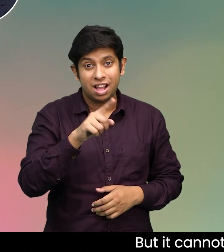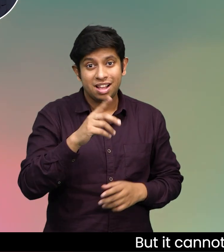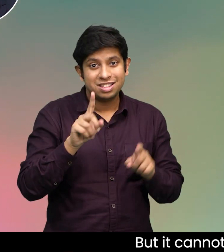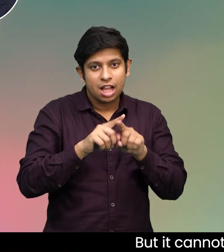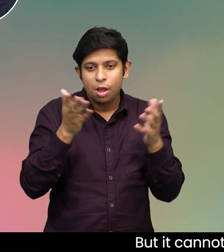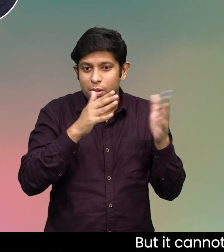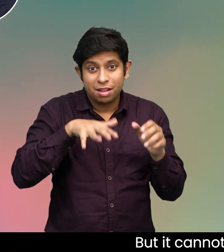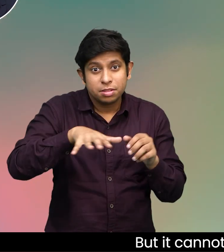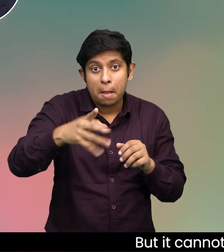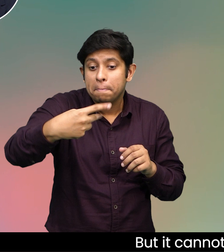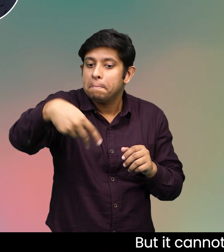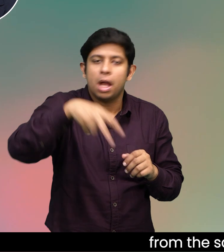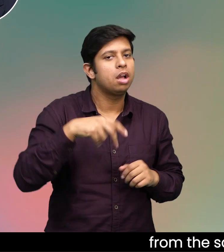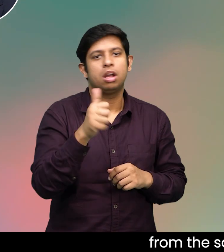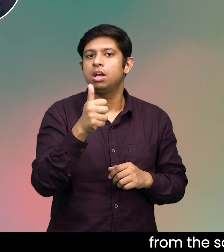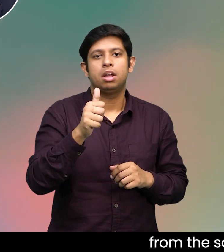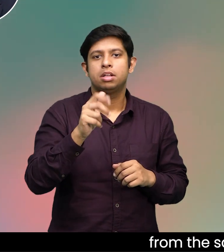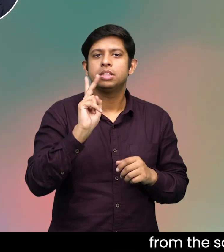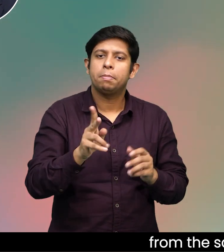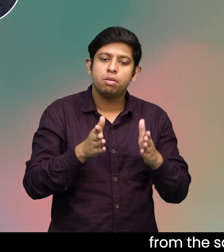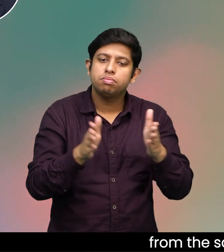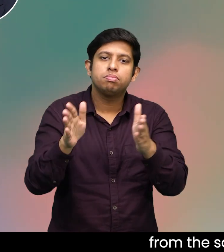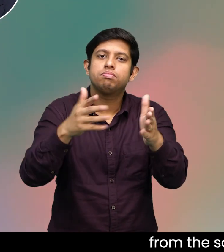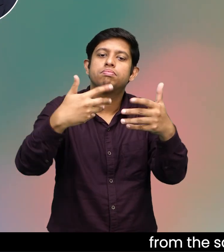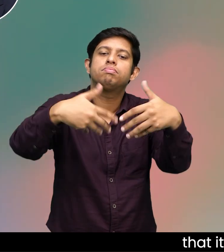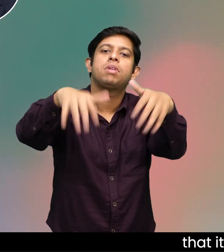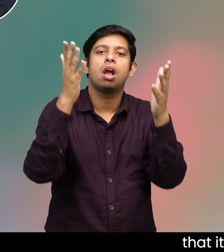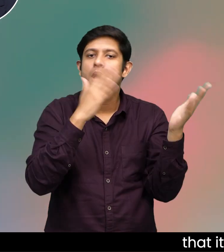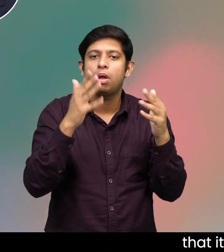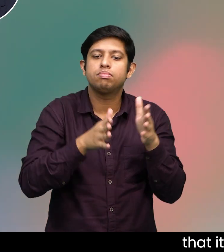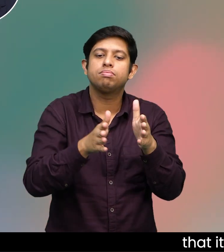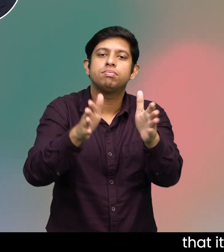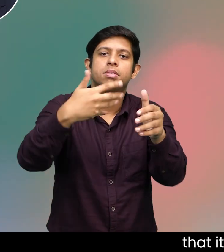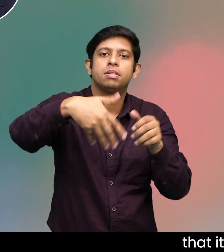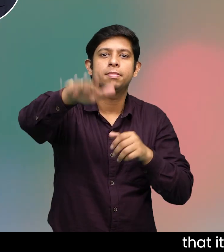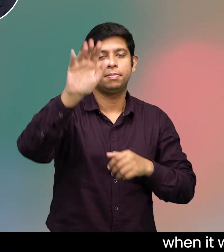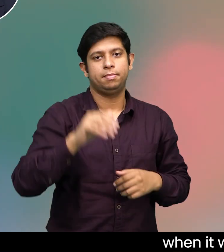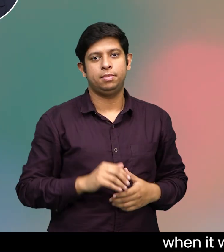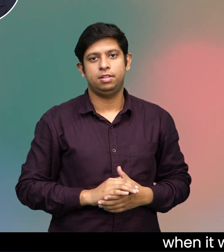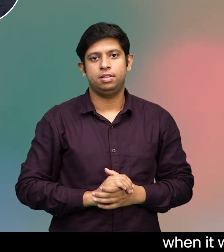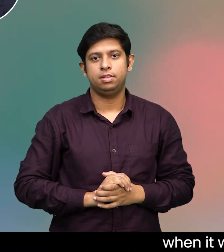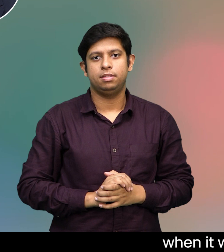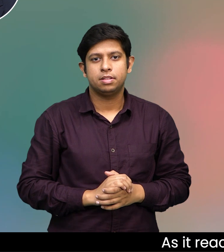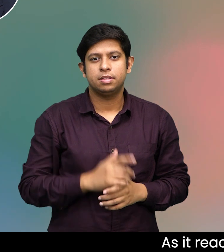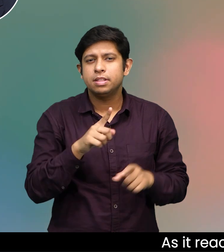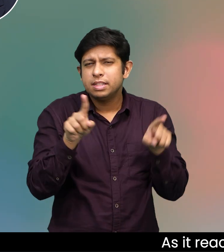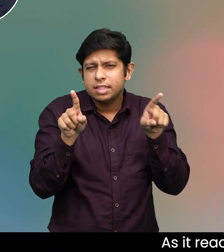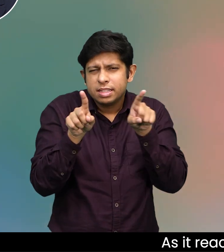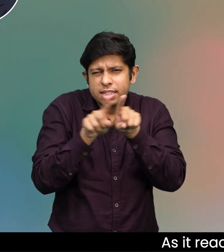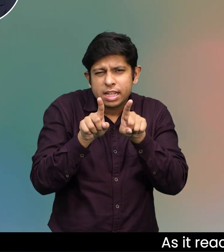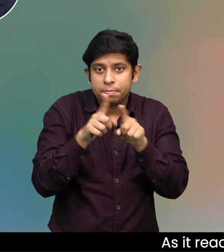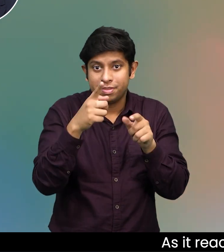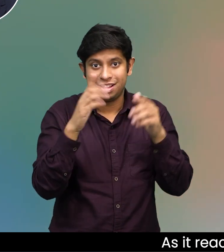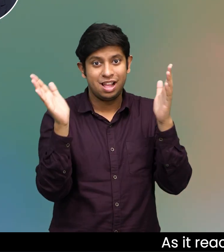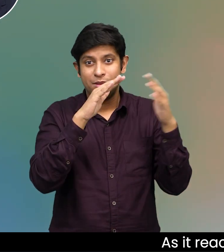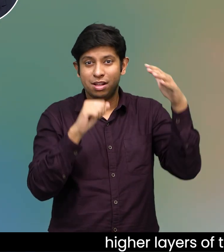But it cannot come back from the same path that it took when it went up.